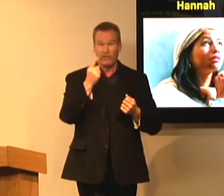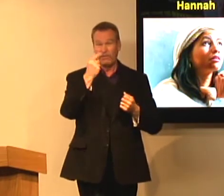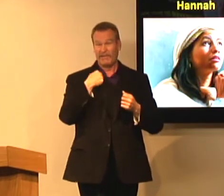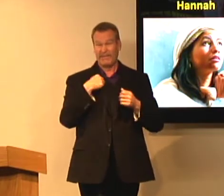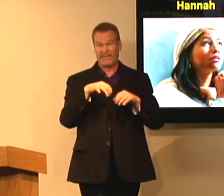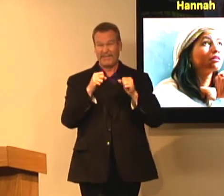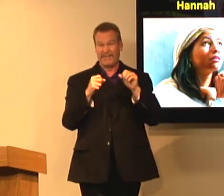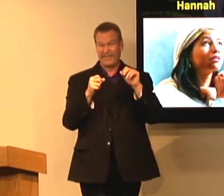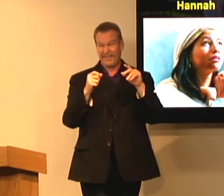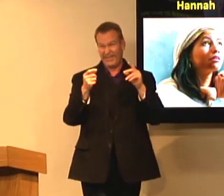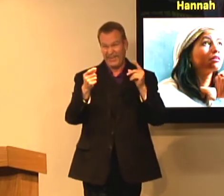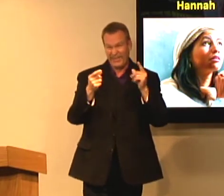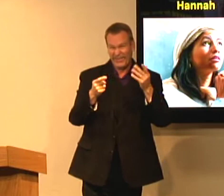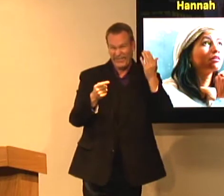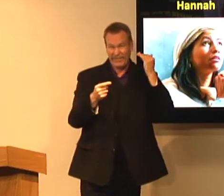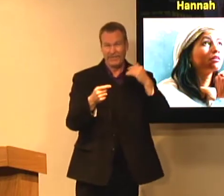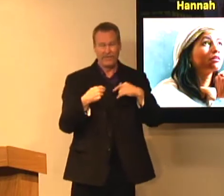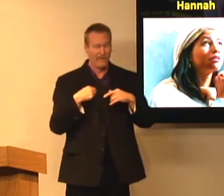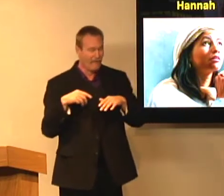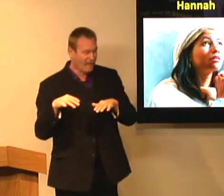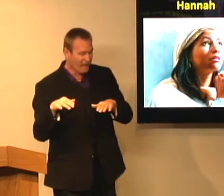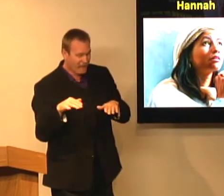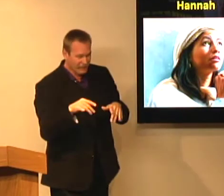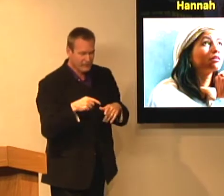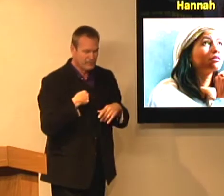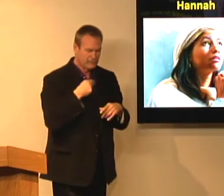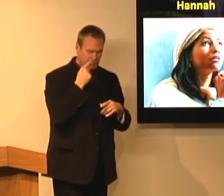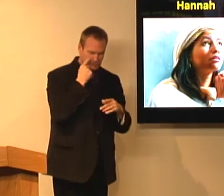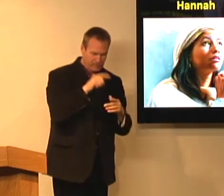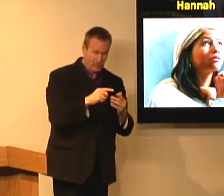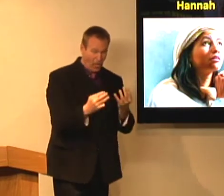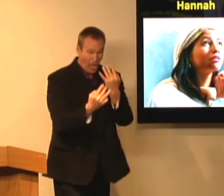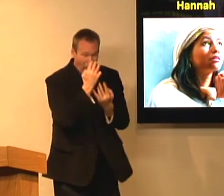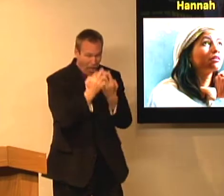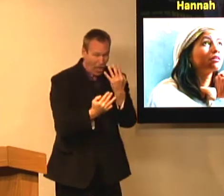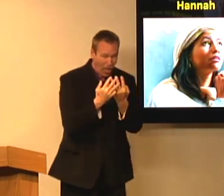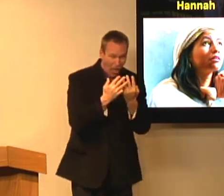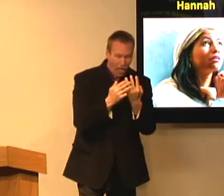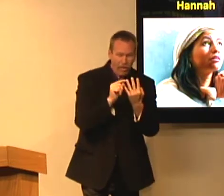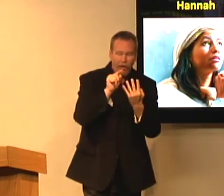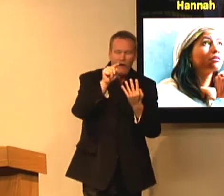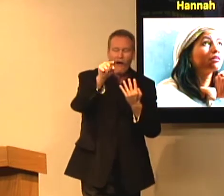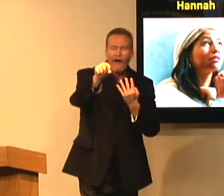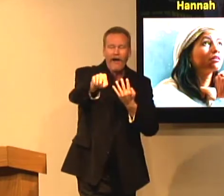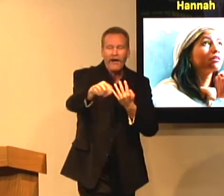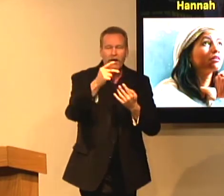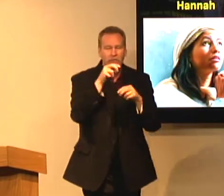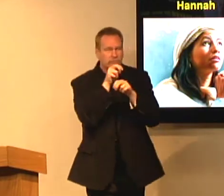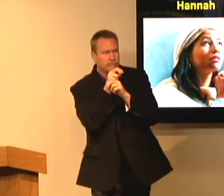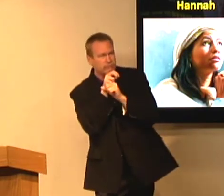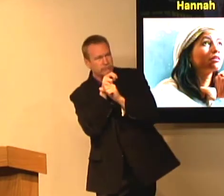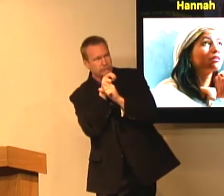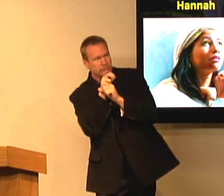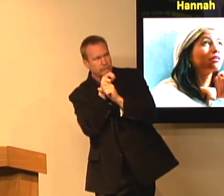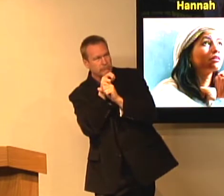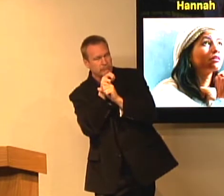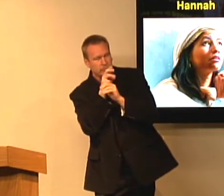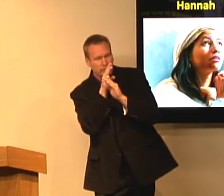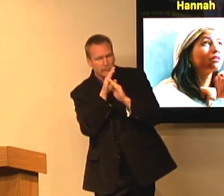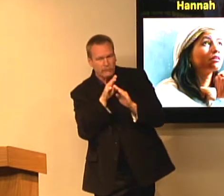one. Just to adopt one. But, I did go that a long time ago, and I saw one. And there were all these bunches of puppies. They were all